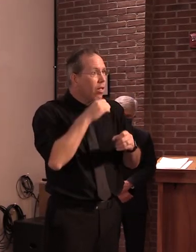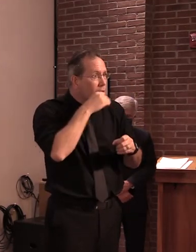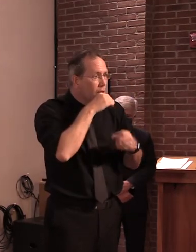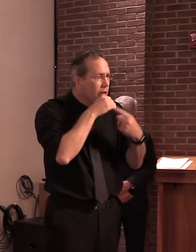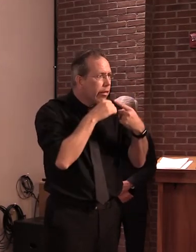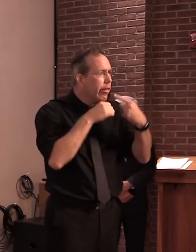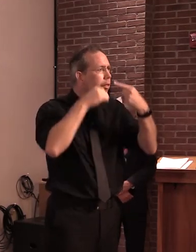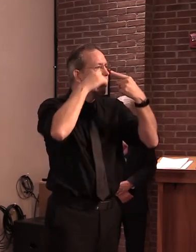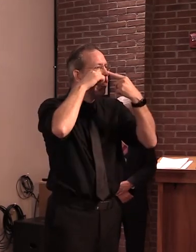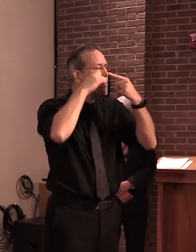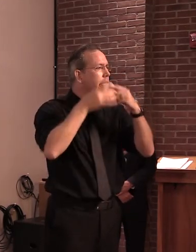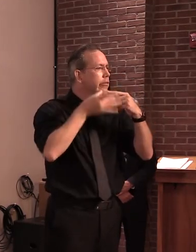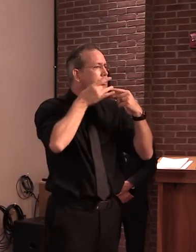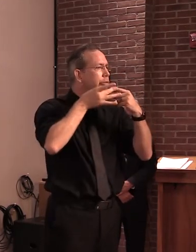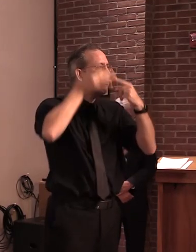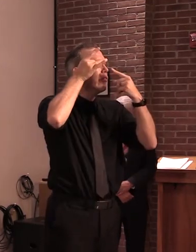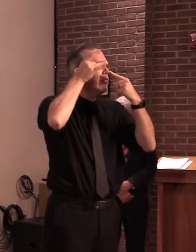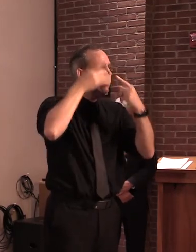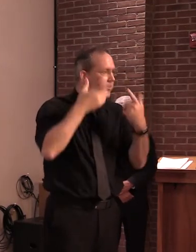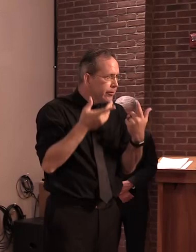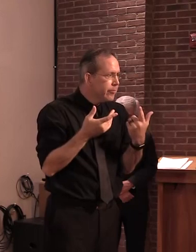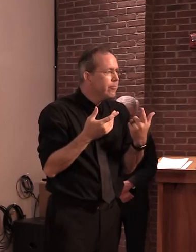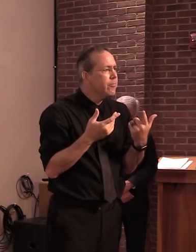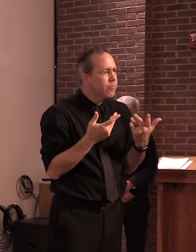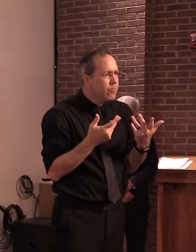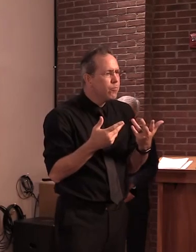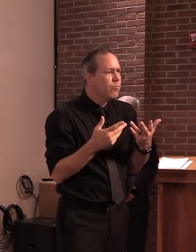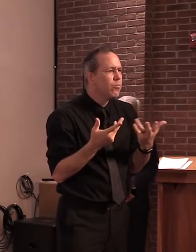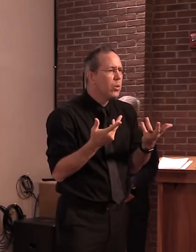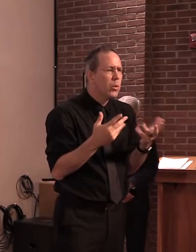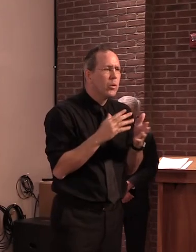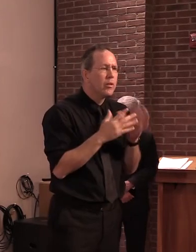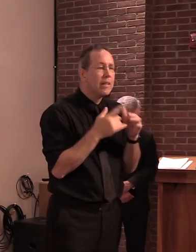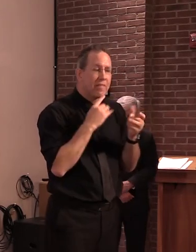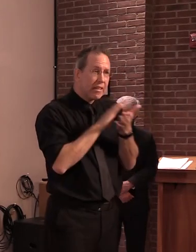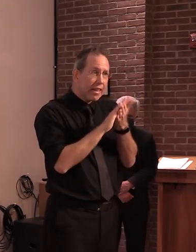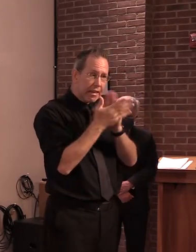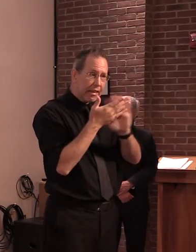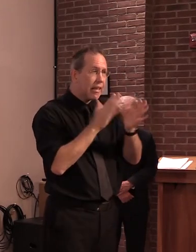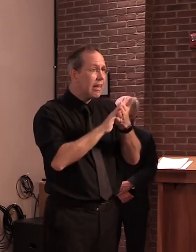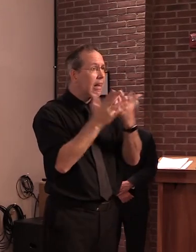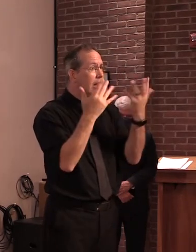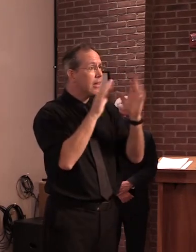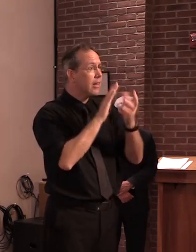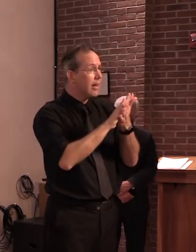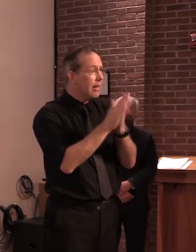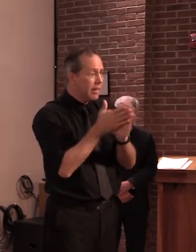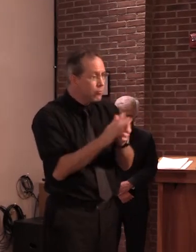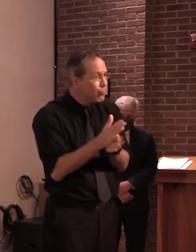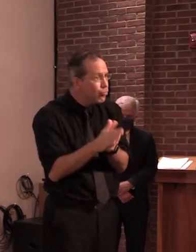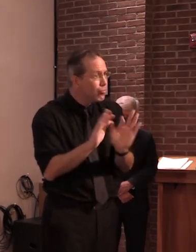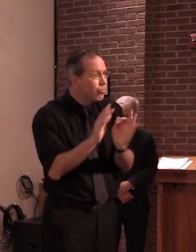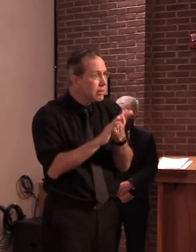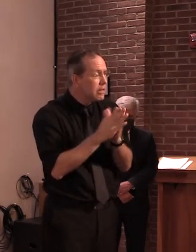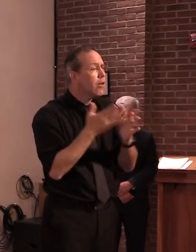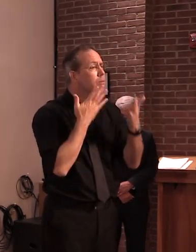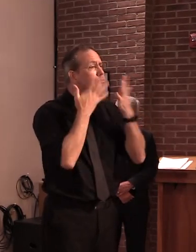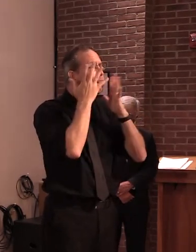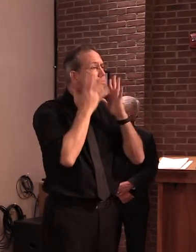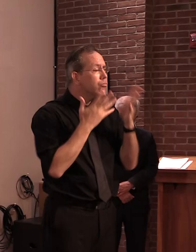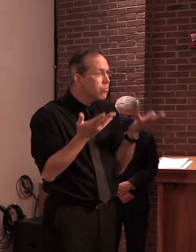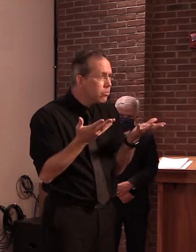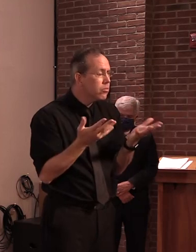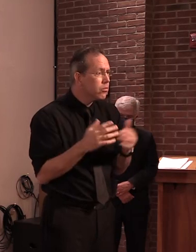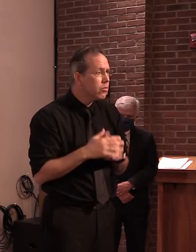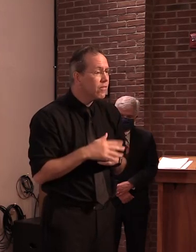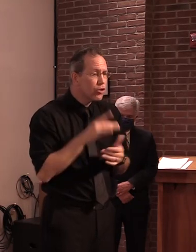you reduce the likelihood you'll, when you do touch your eyes, you'll bring virus to your eyes. But the other part is,